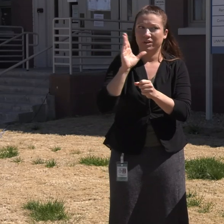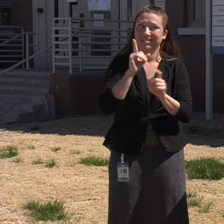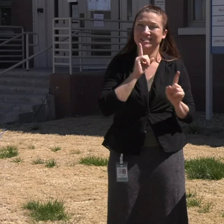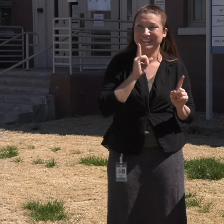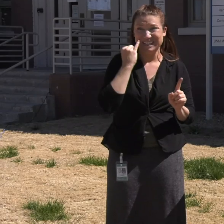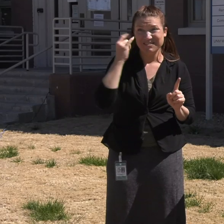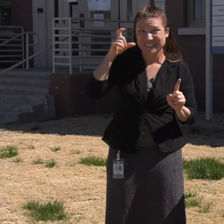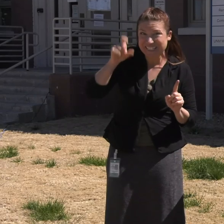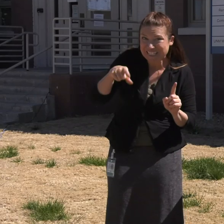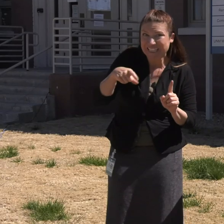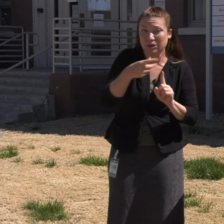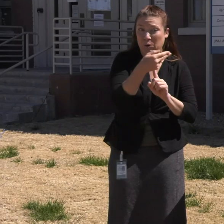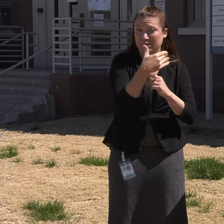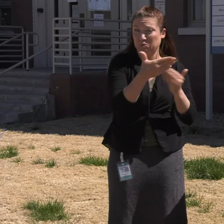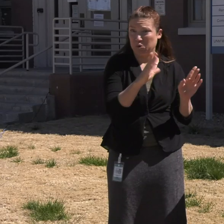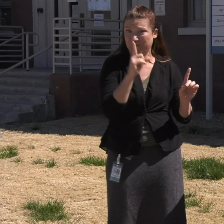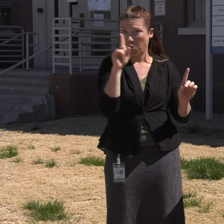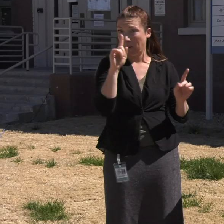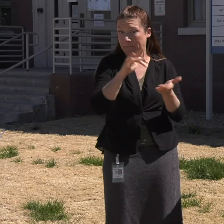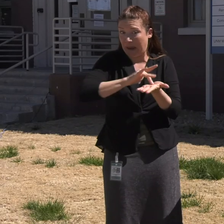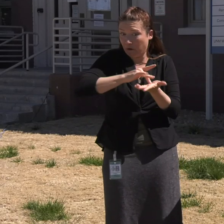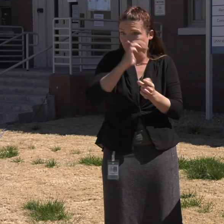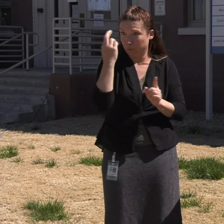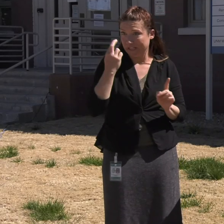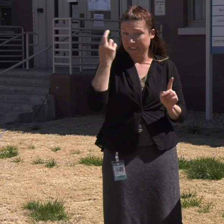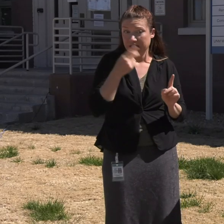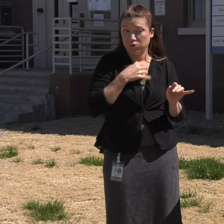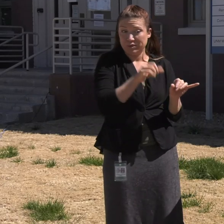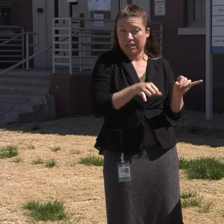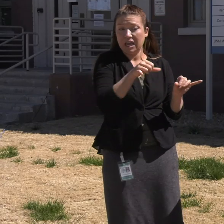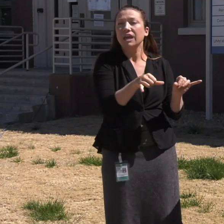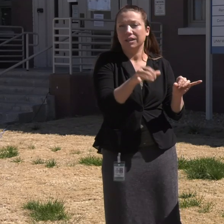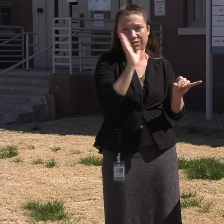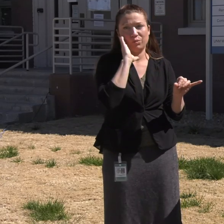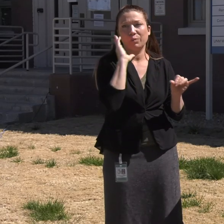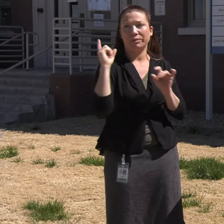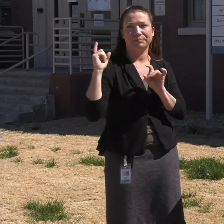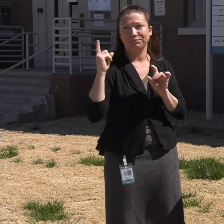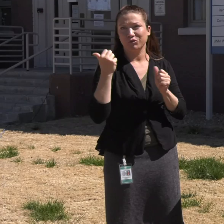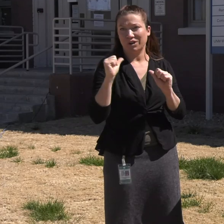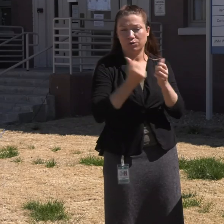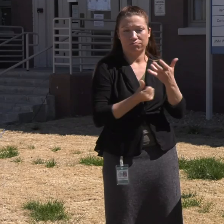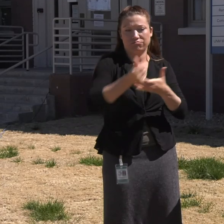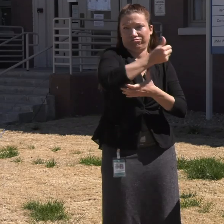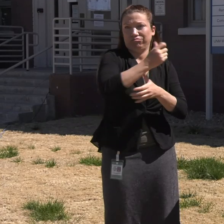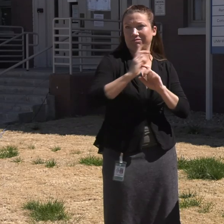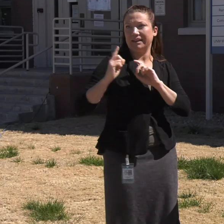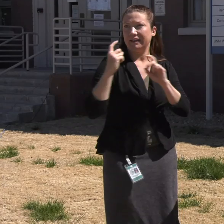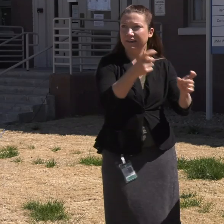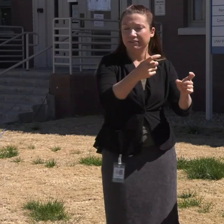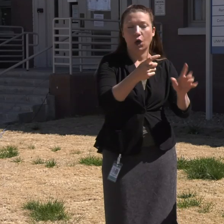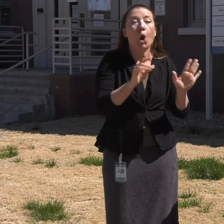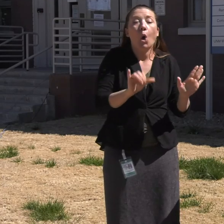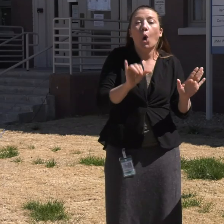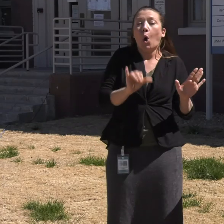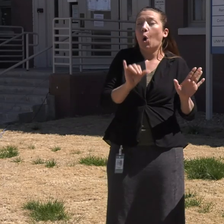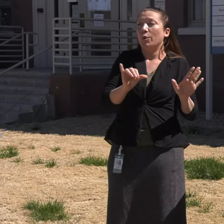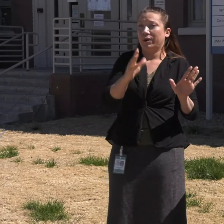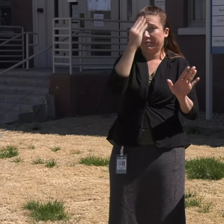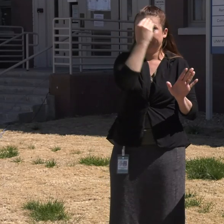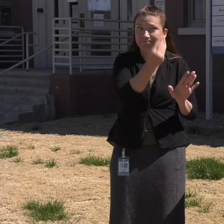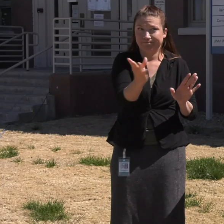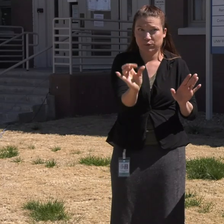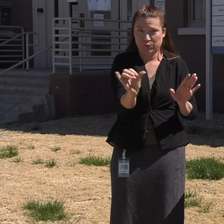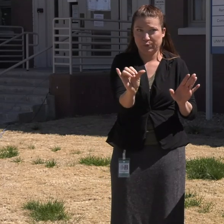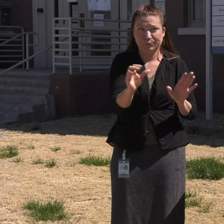it for medical reasons. And I think that concludes what I wanted to say. Oh, I should also add, as another effort